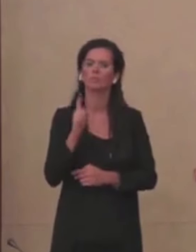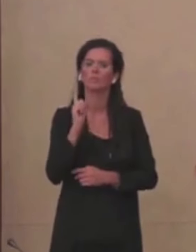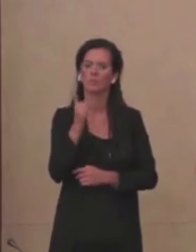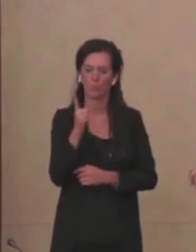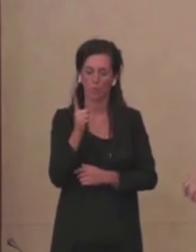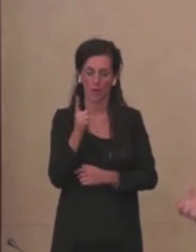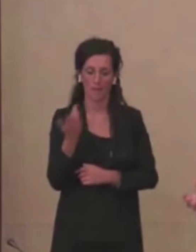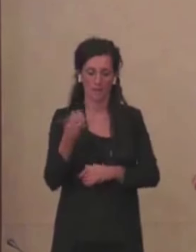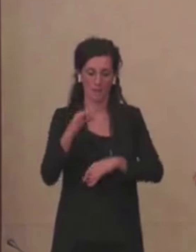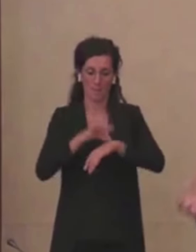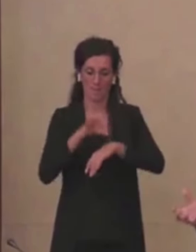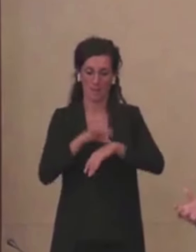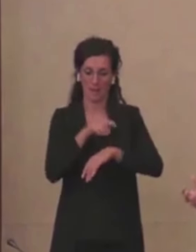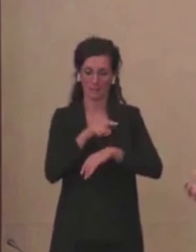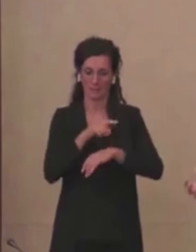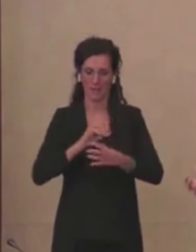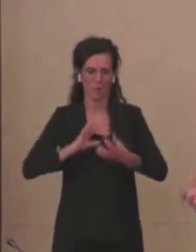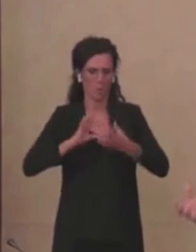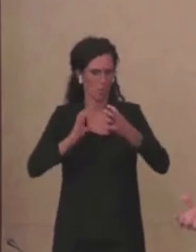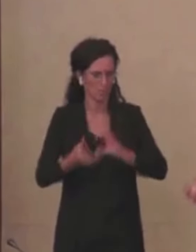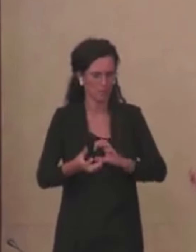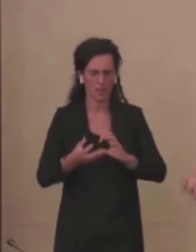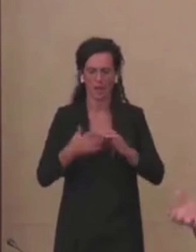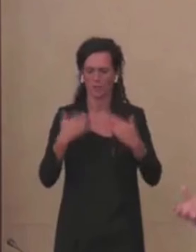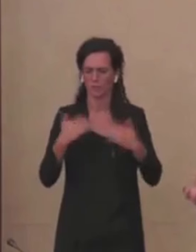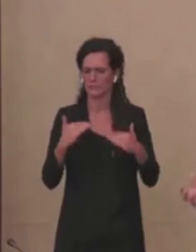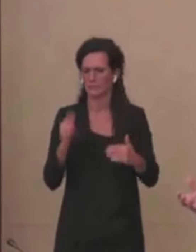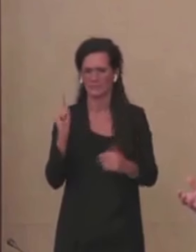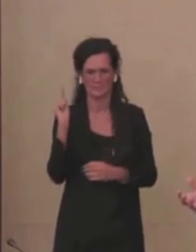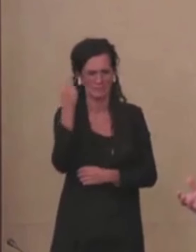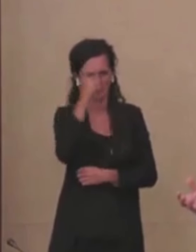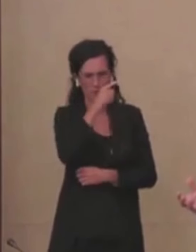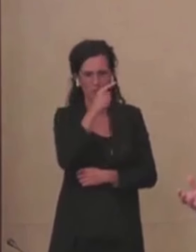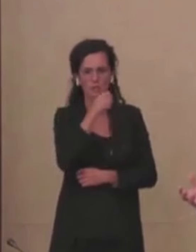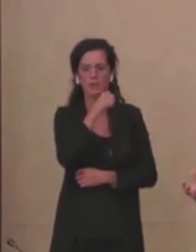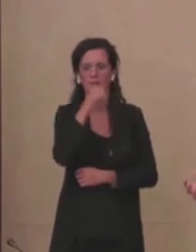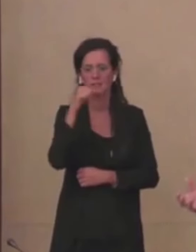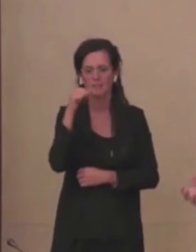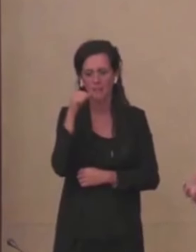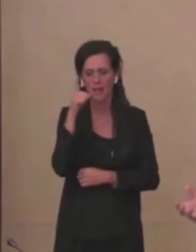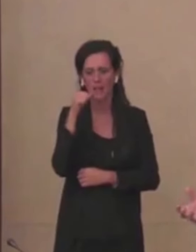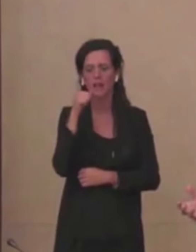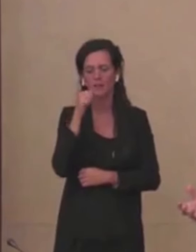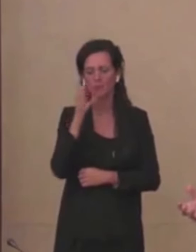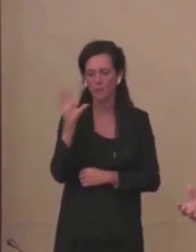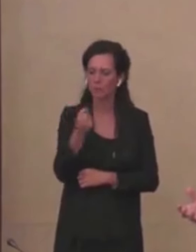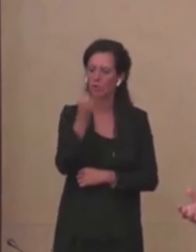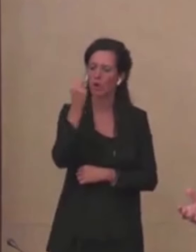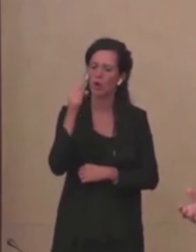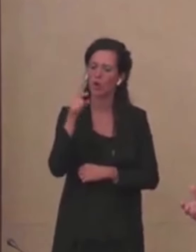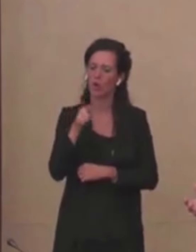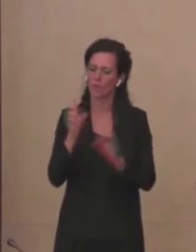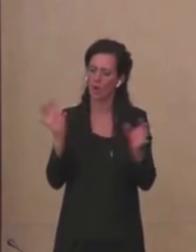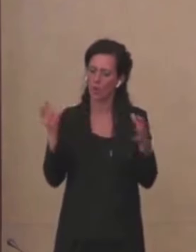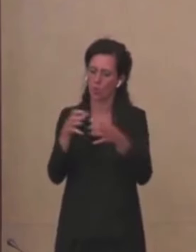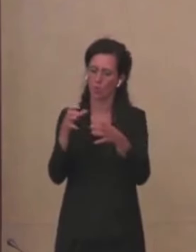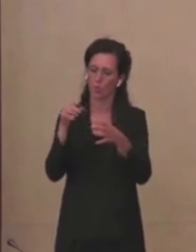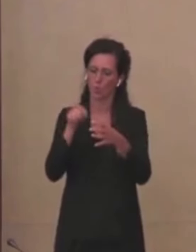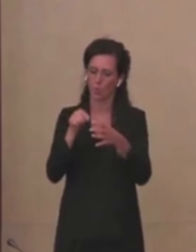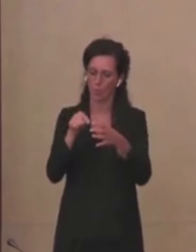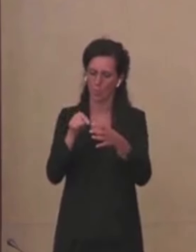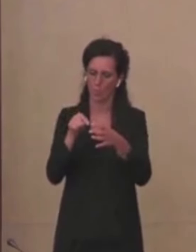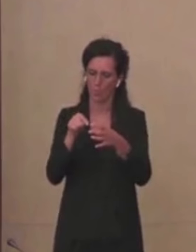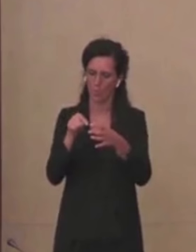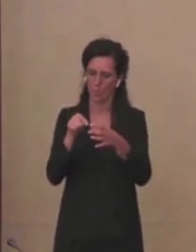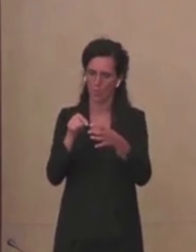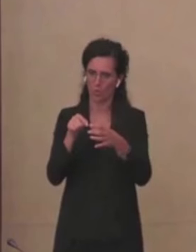coming up with a placebo group to match your treatment group is next to impossible without the